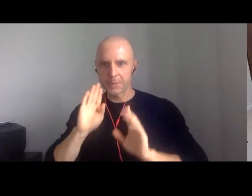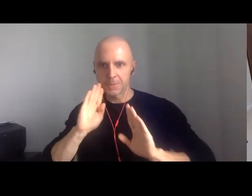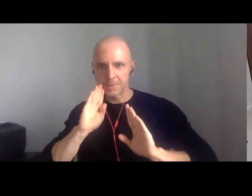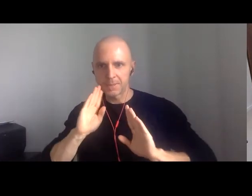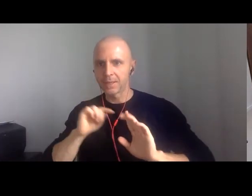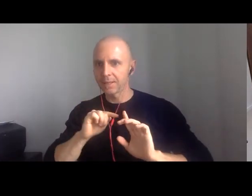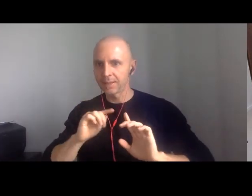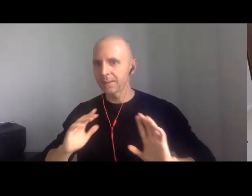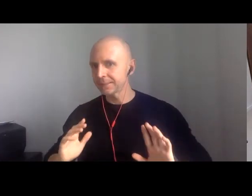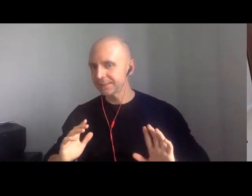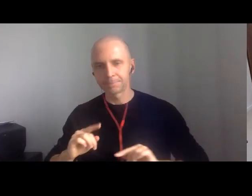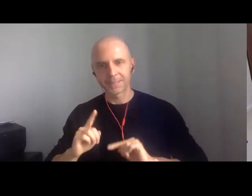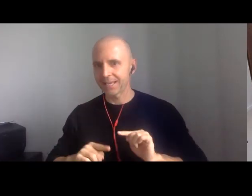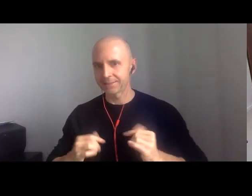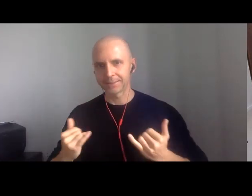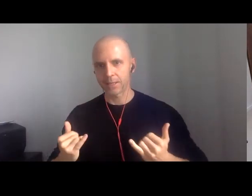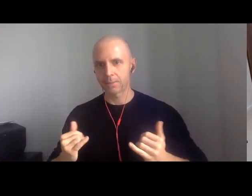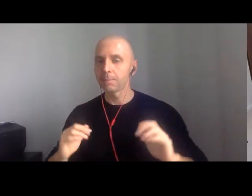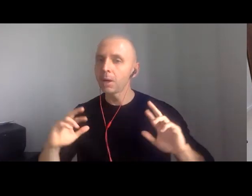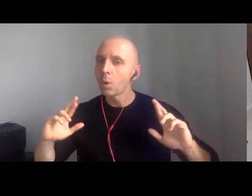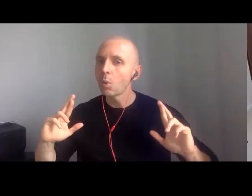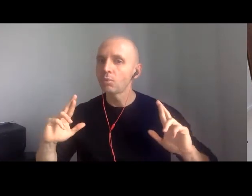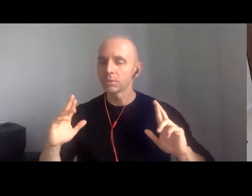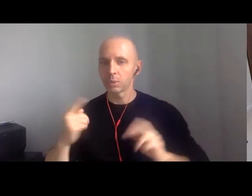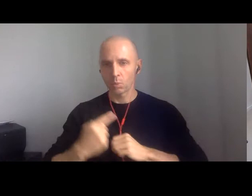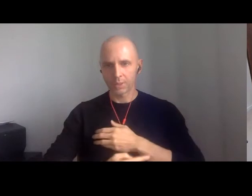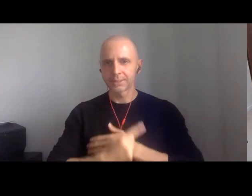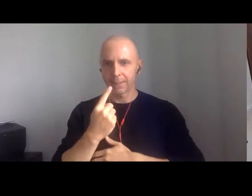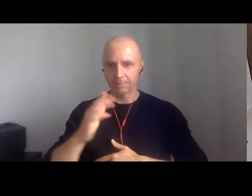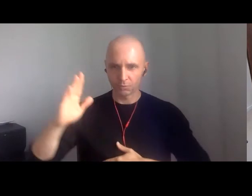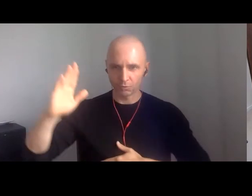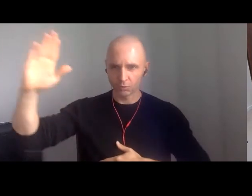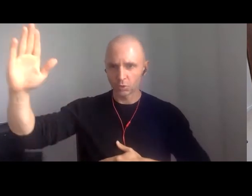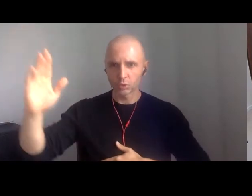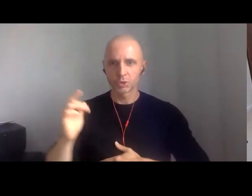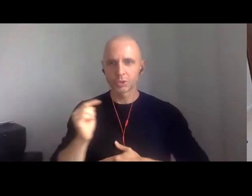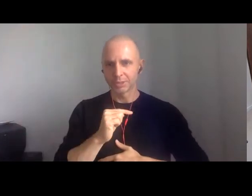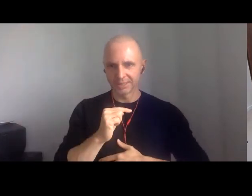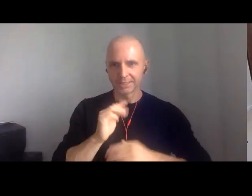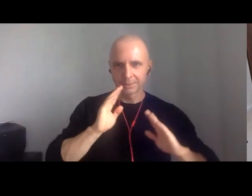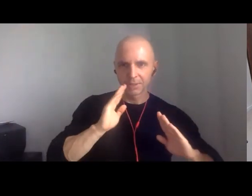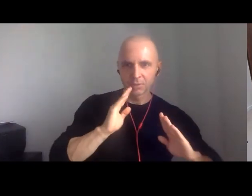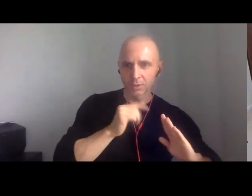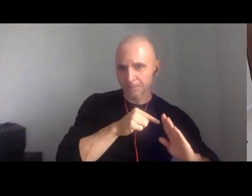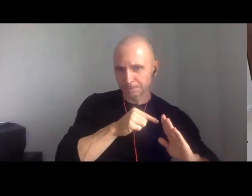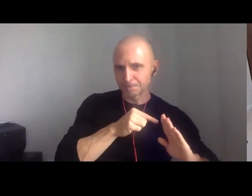right environment for them to be able to use the estate and we can benefit from their presence here.